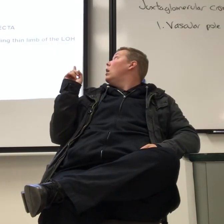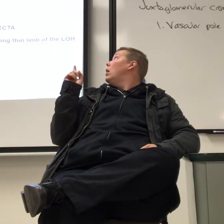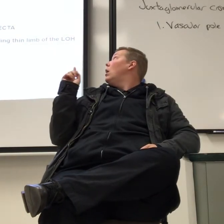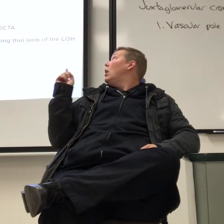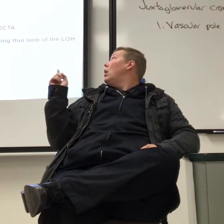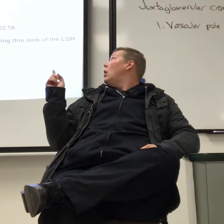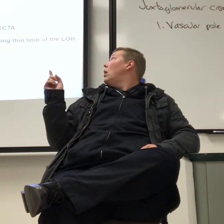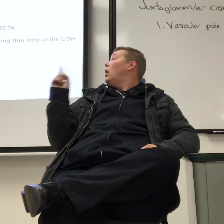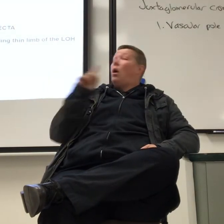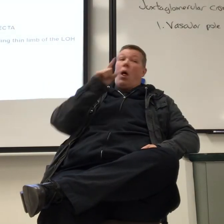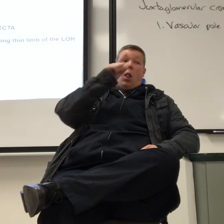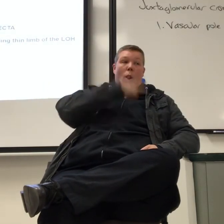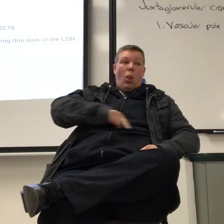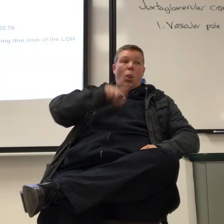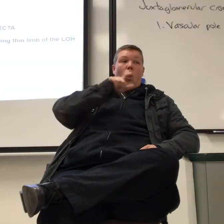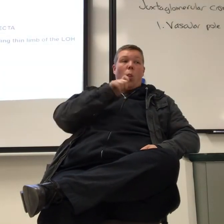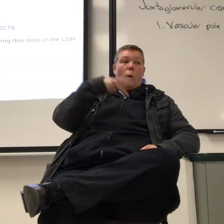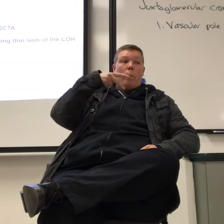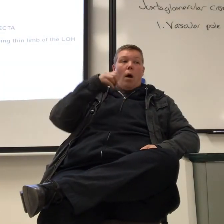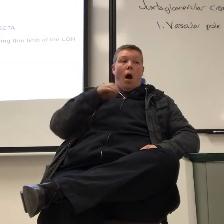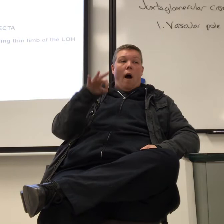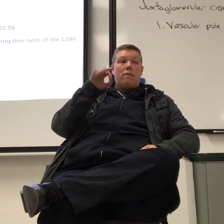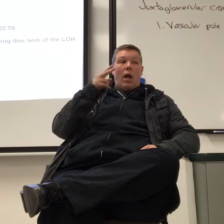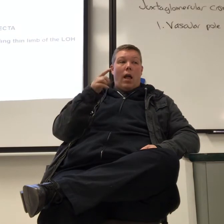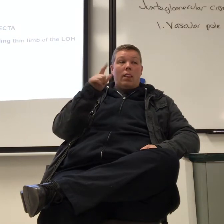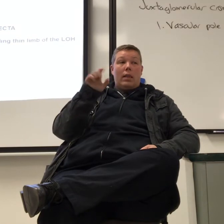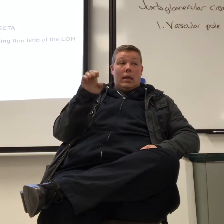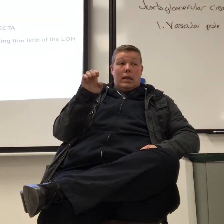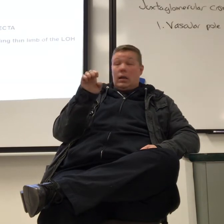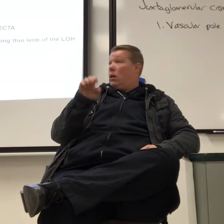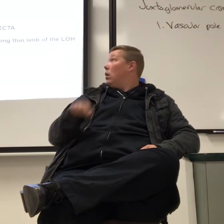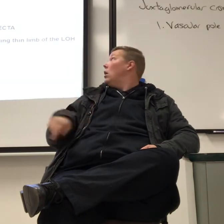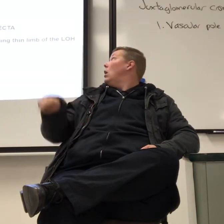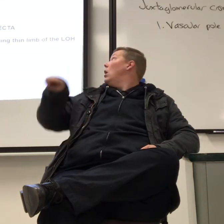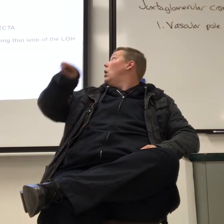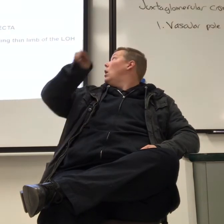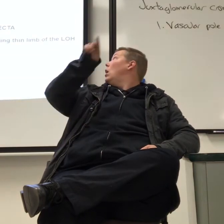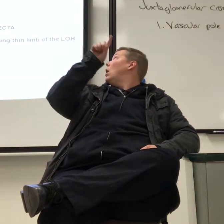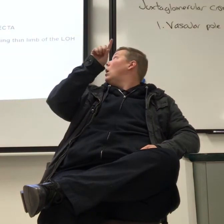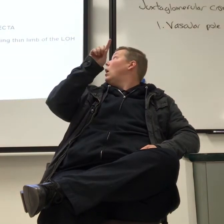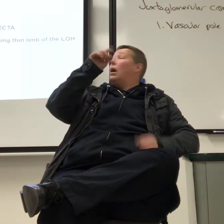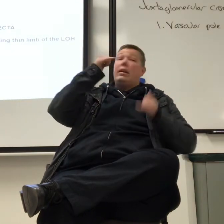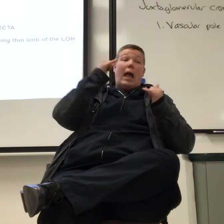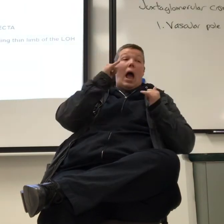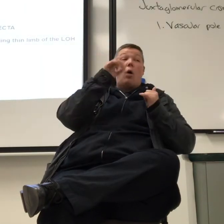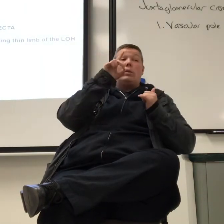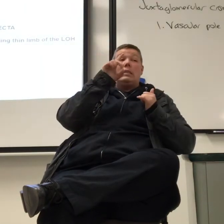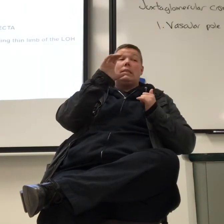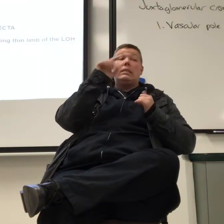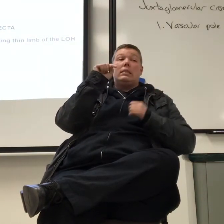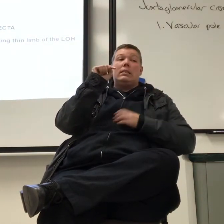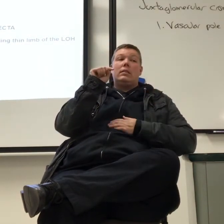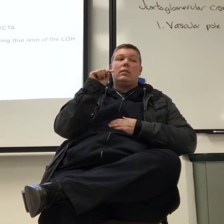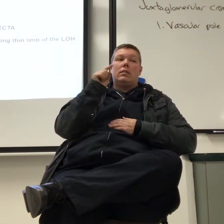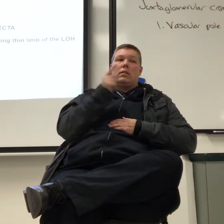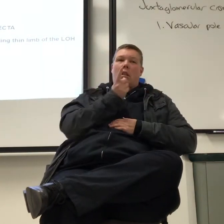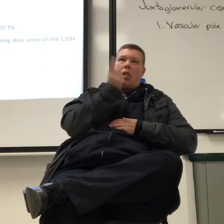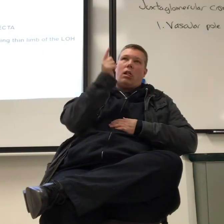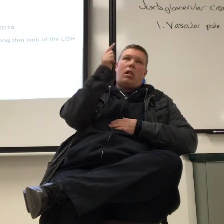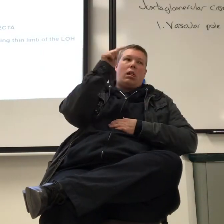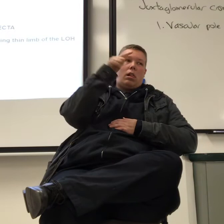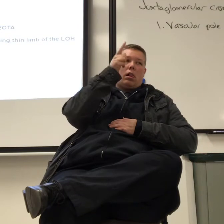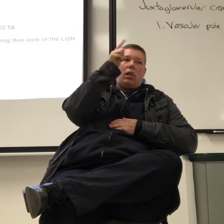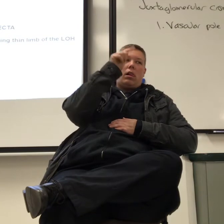Down here, loop of Henle, kind of turns backwards like that, goes up. Now it's DCT. The DCT